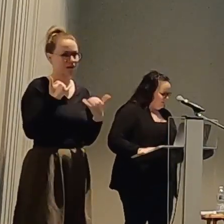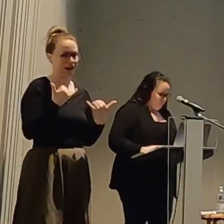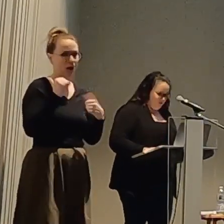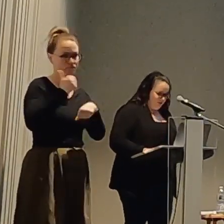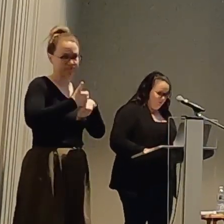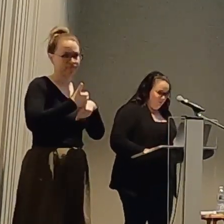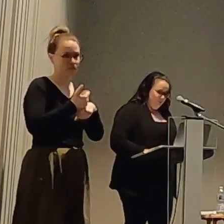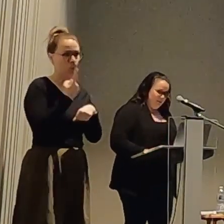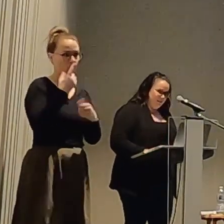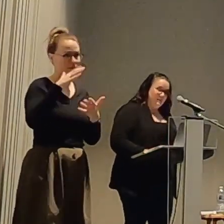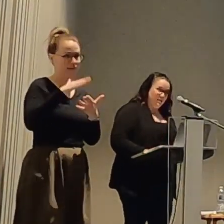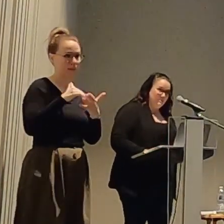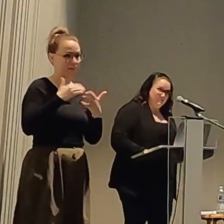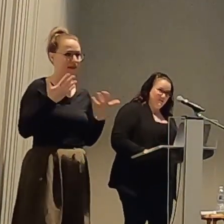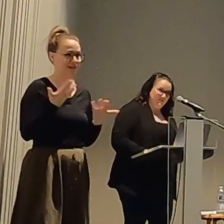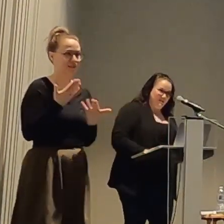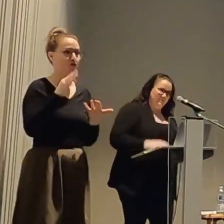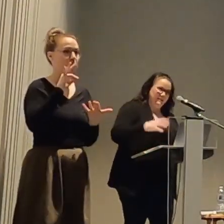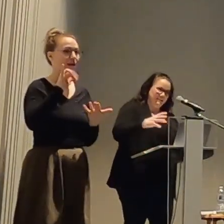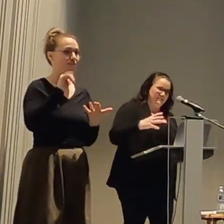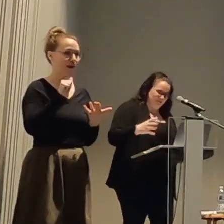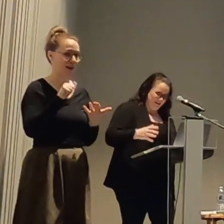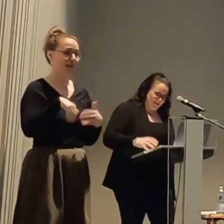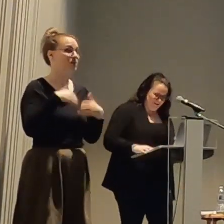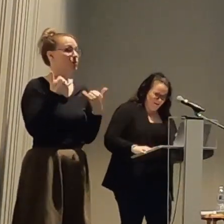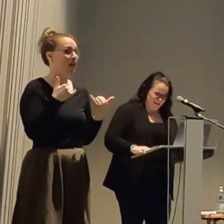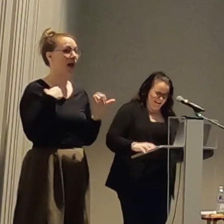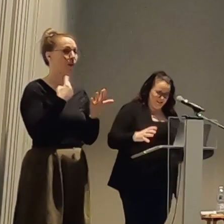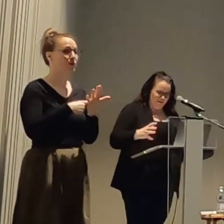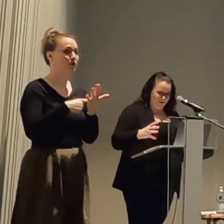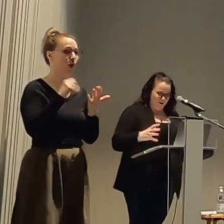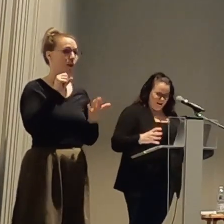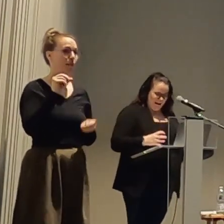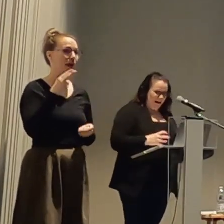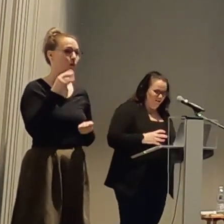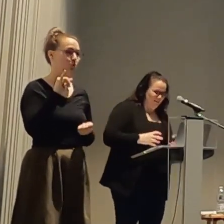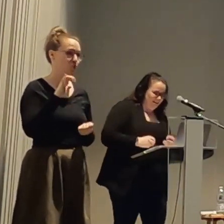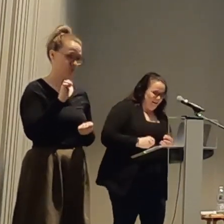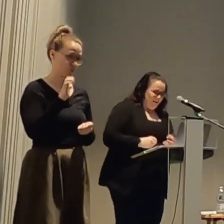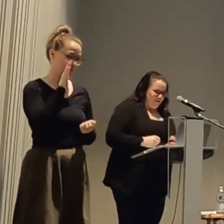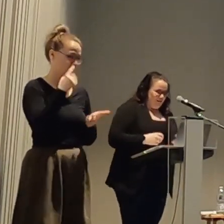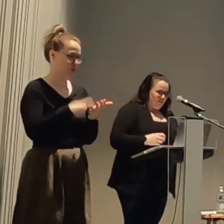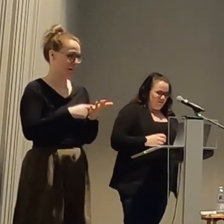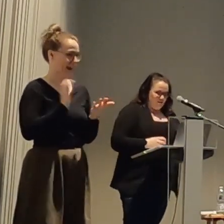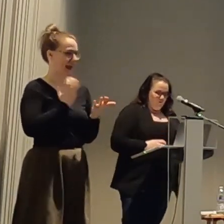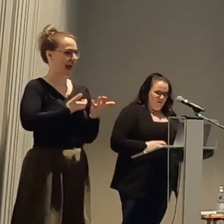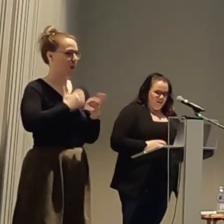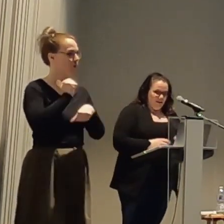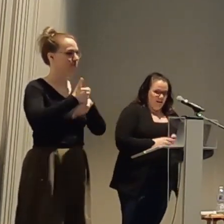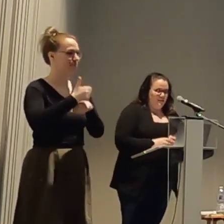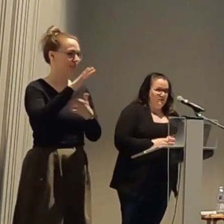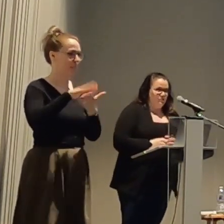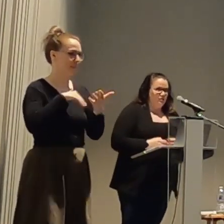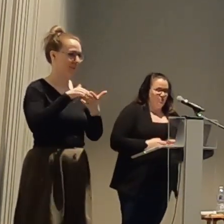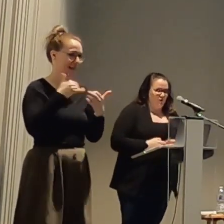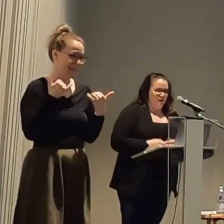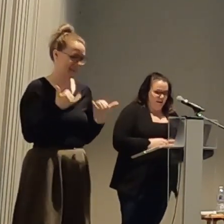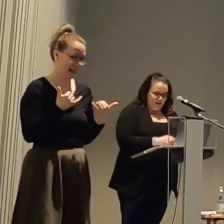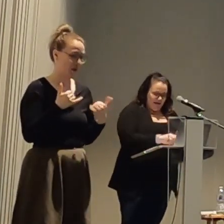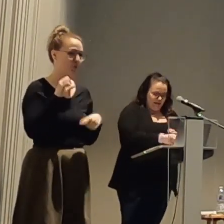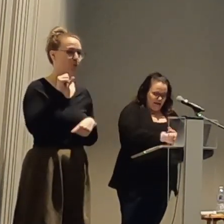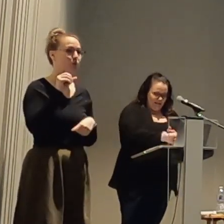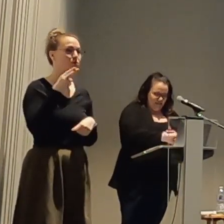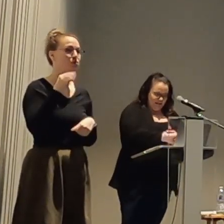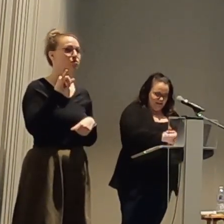FIA. So let's talk about Sophie. We're gonna get to our work now. So Sophie Matisse was